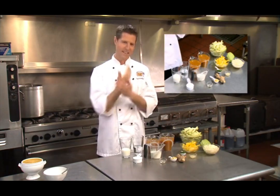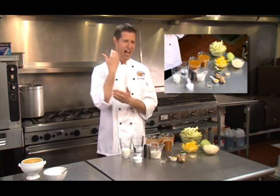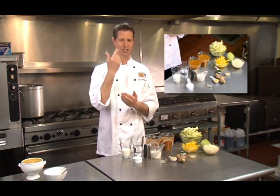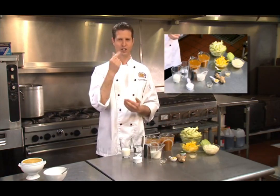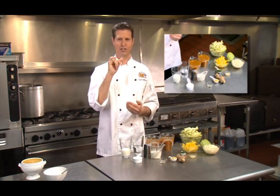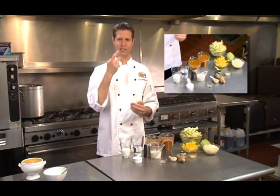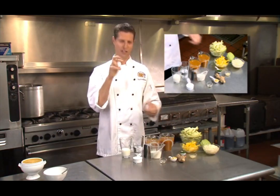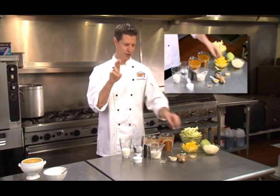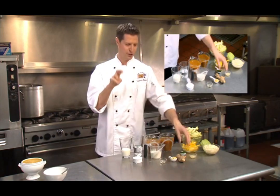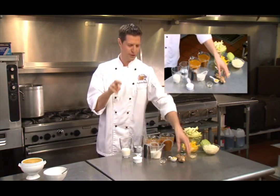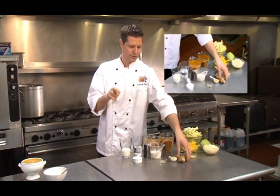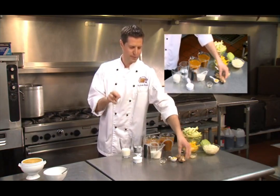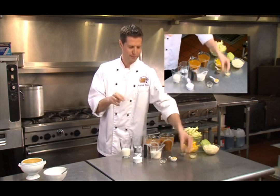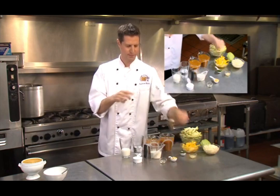fresh ginger,